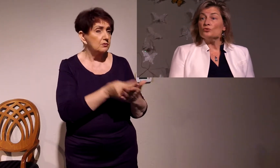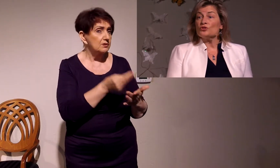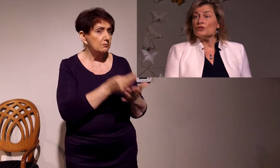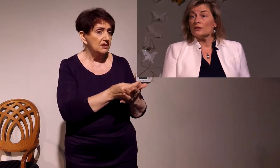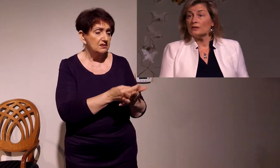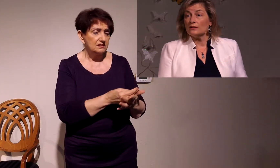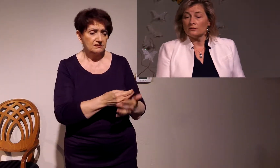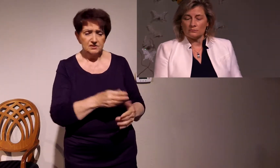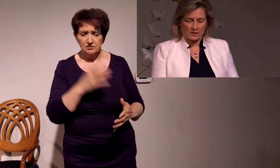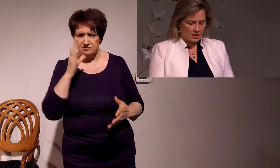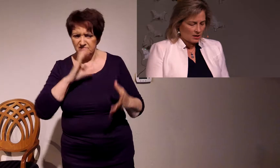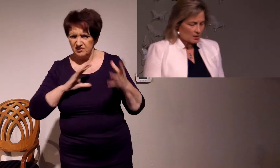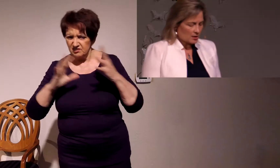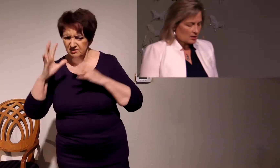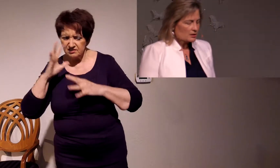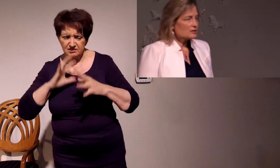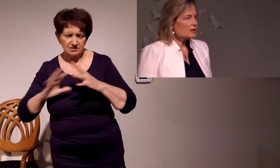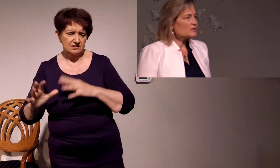confused.